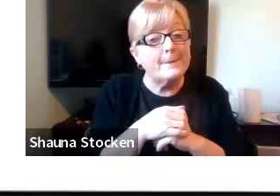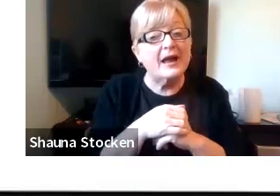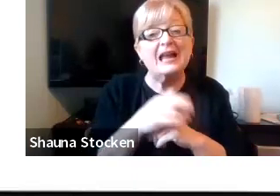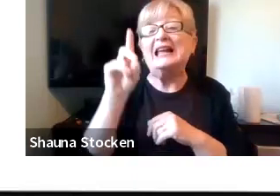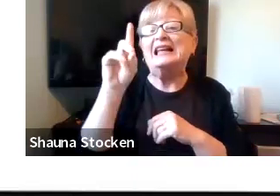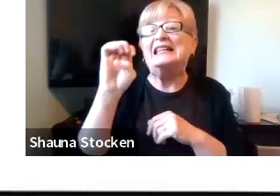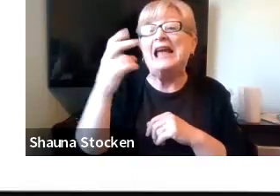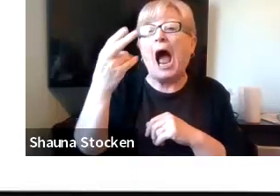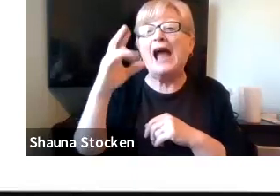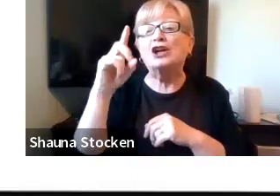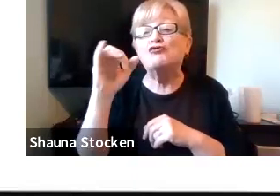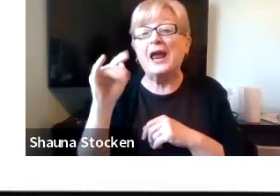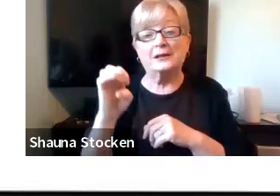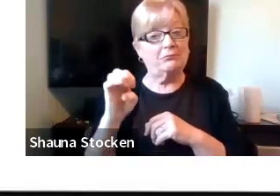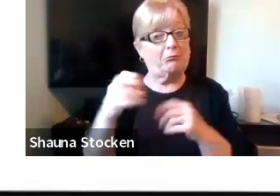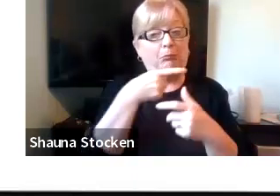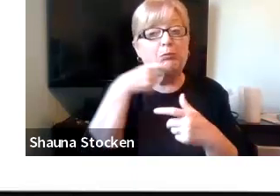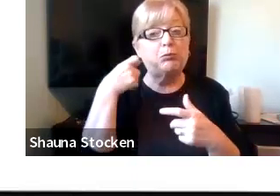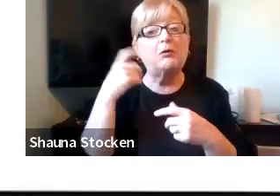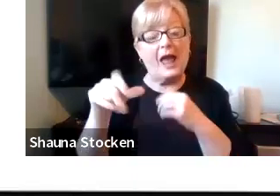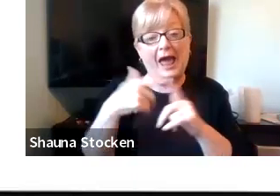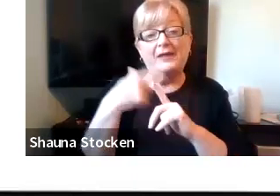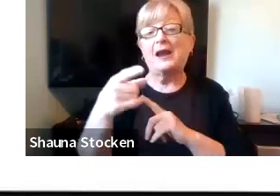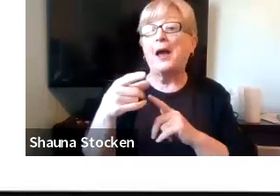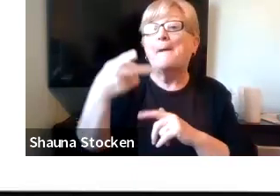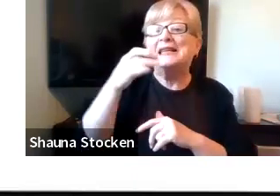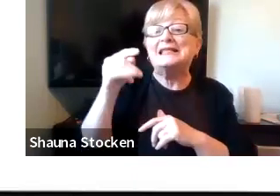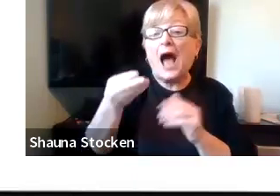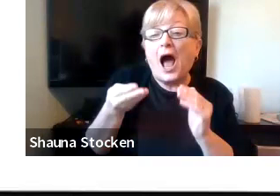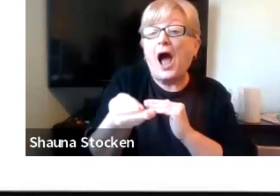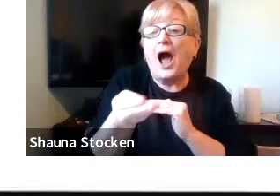dehydrate, pizza, slow cook,